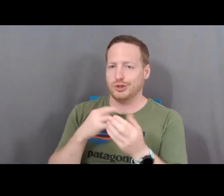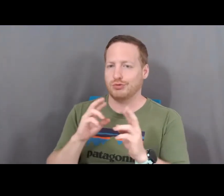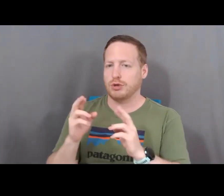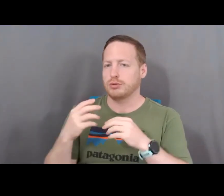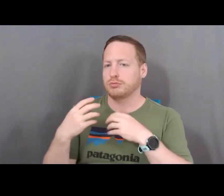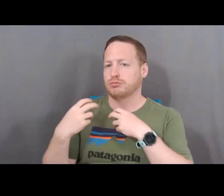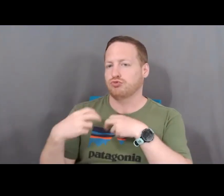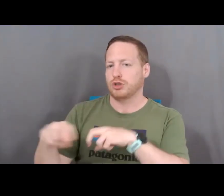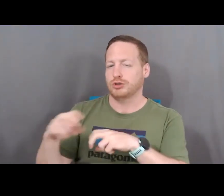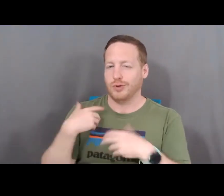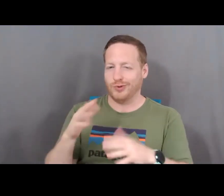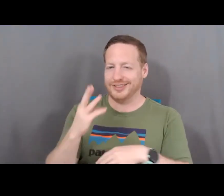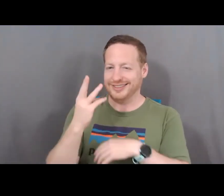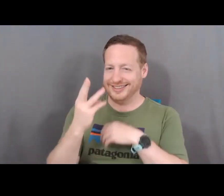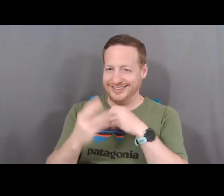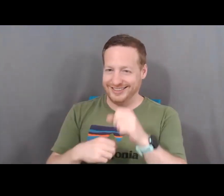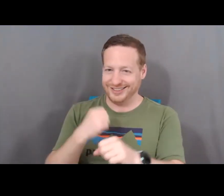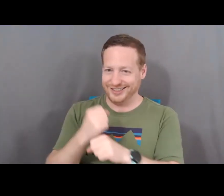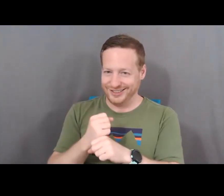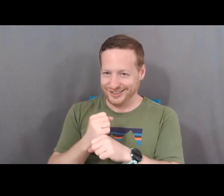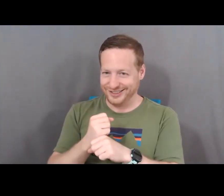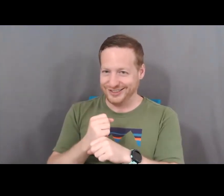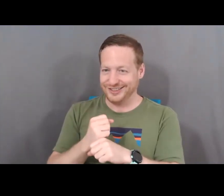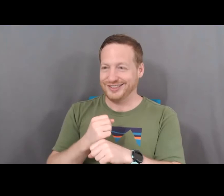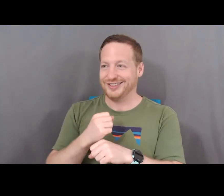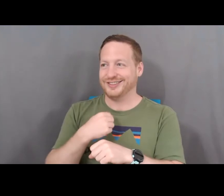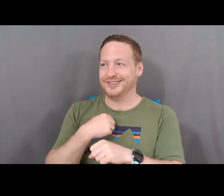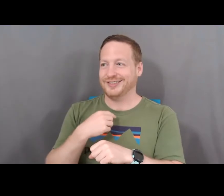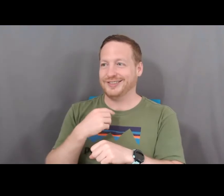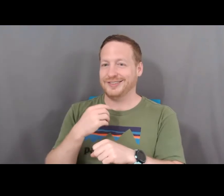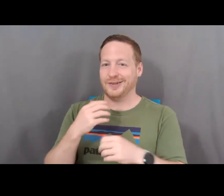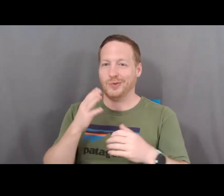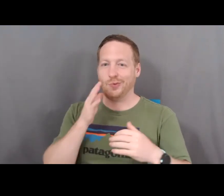The next item is co-chair and transitioning that. It's been 6 years.